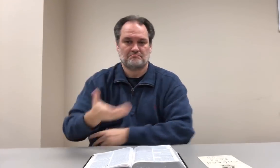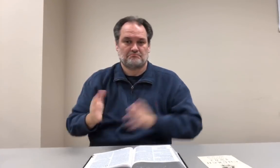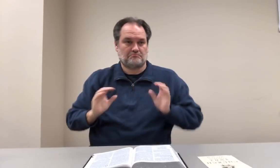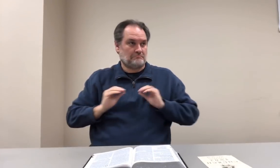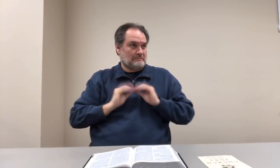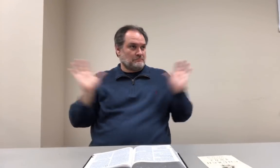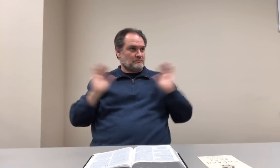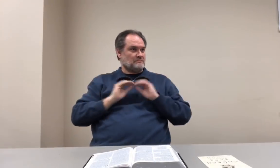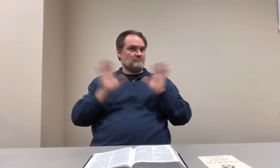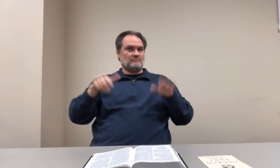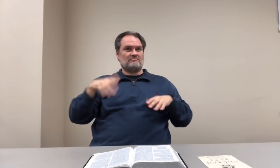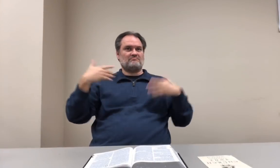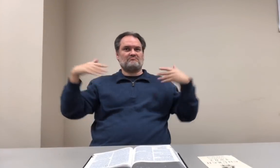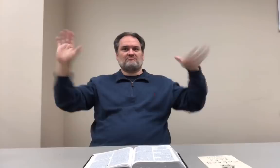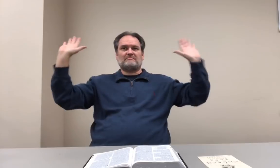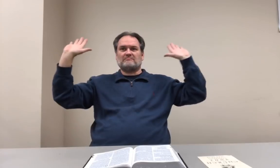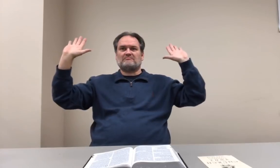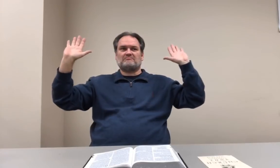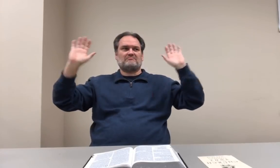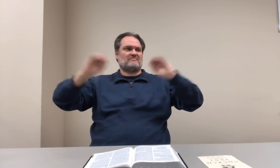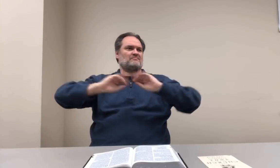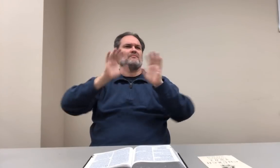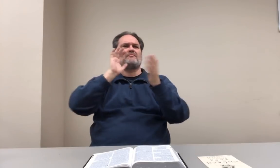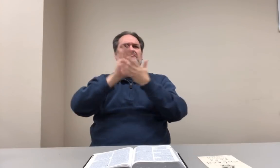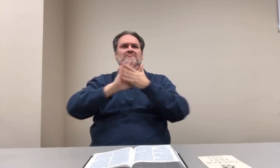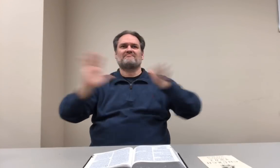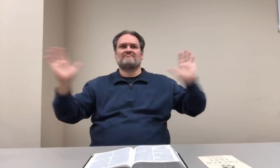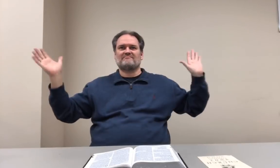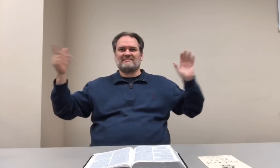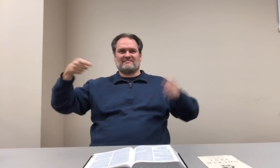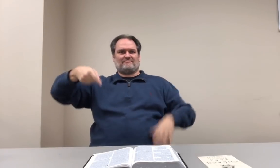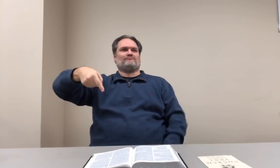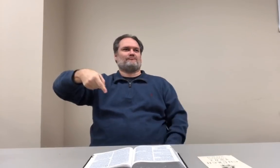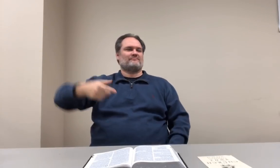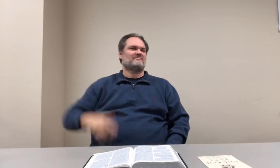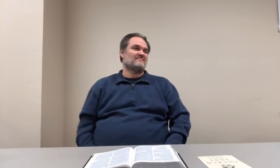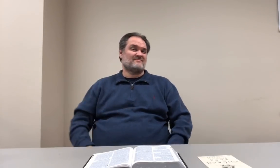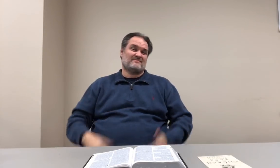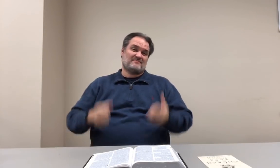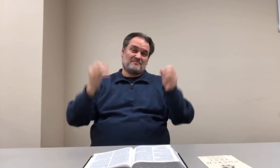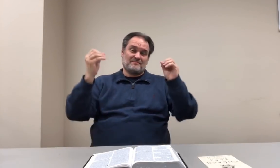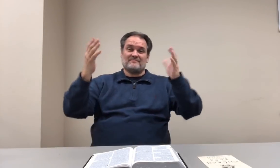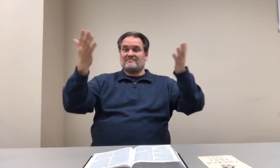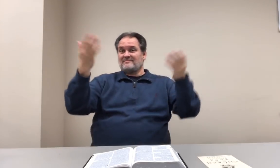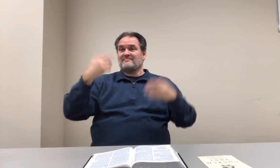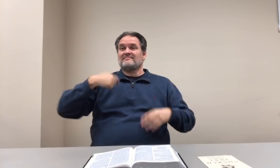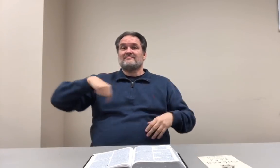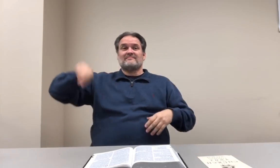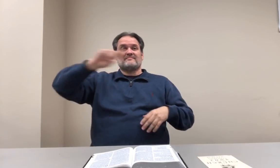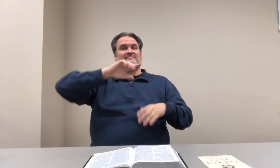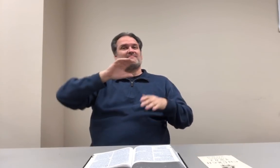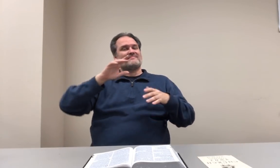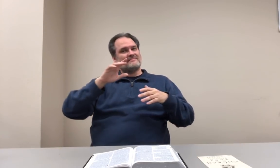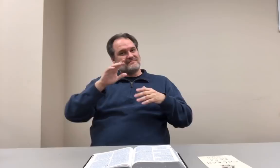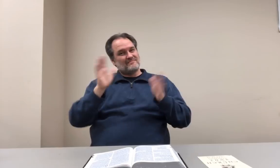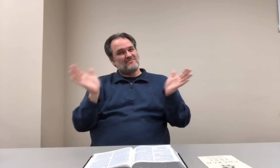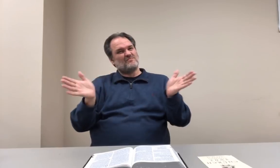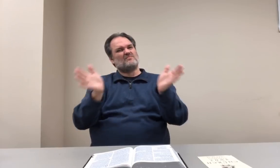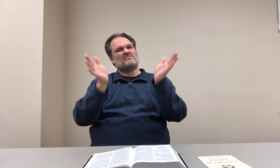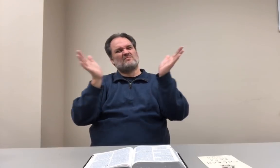what I'm looking at. I kind of want us to think about the hard text, harder ideas, and challenges that